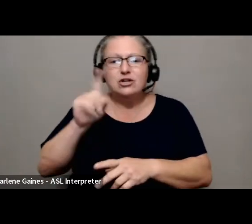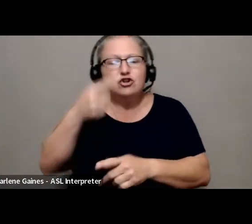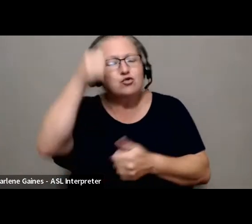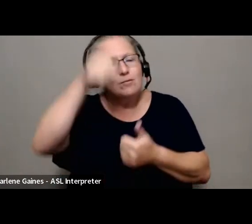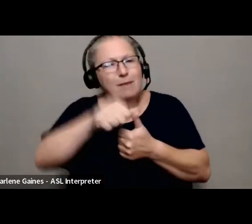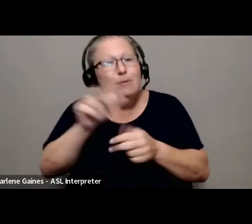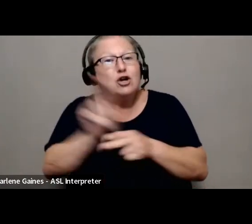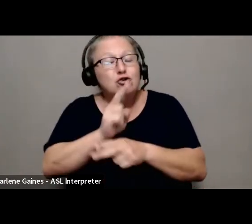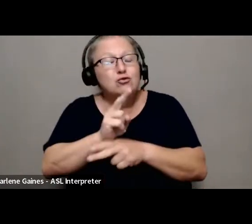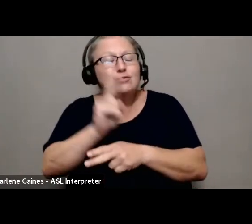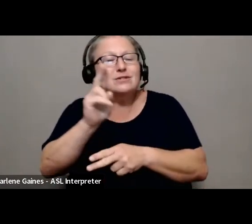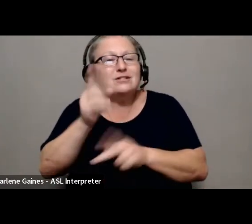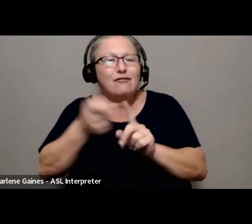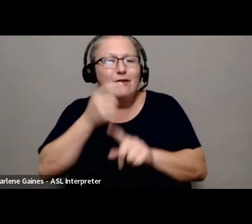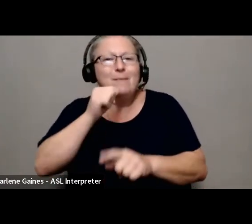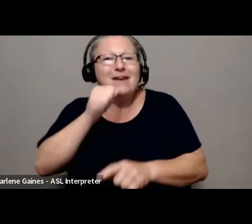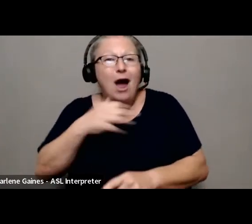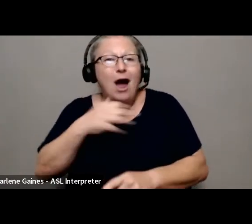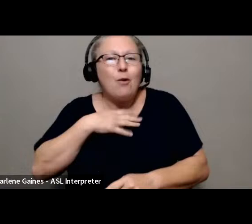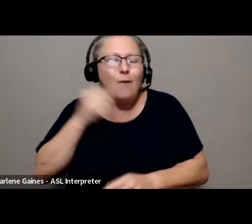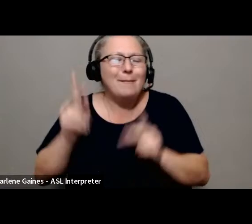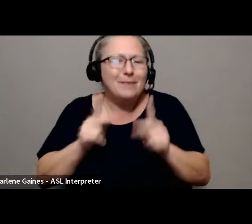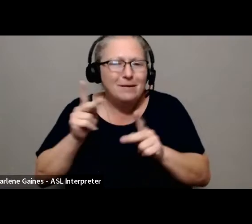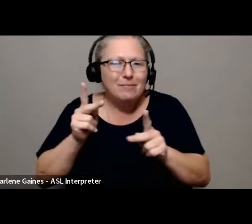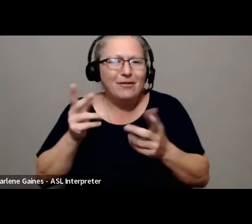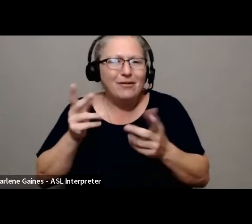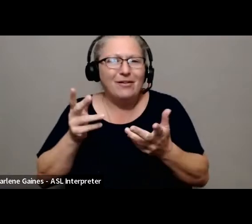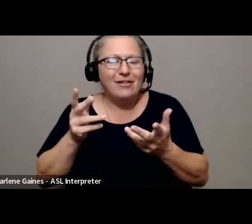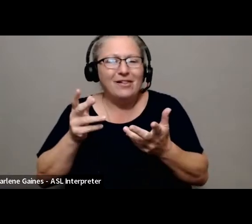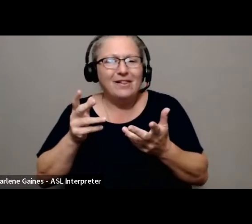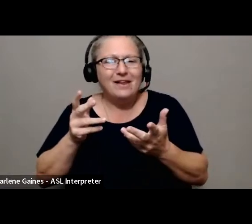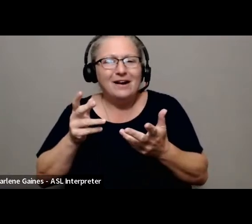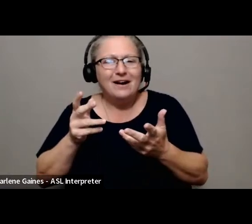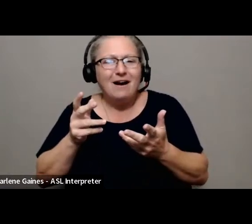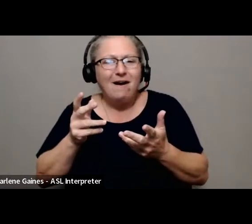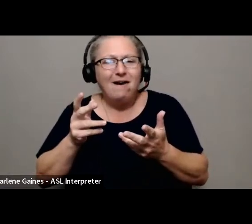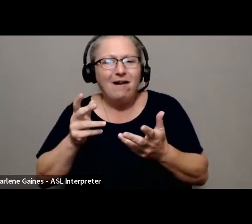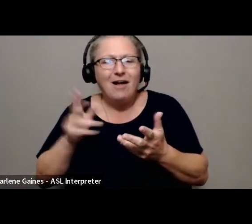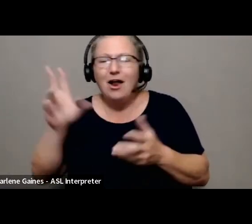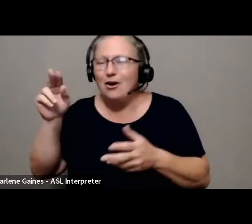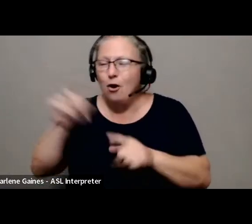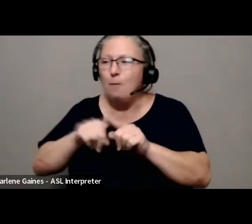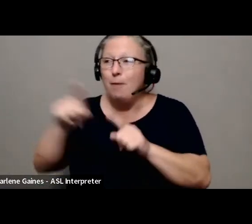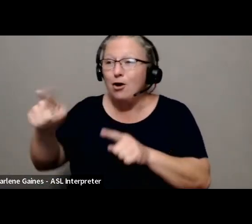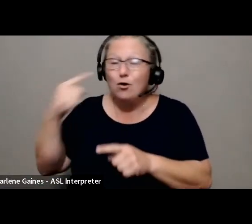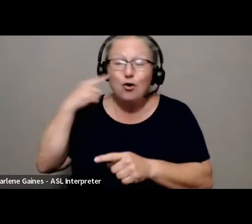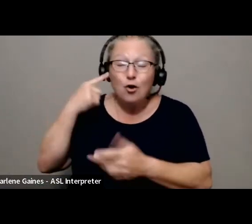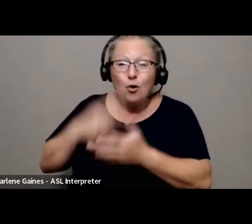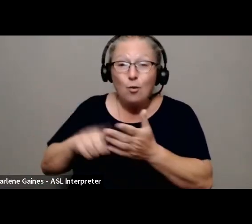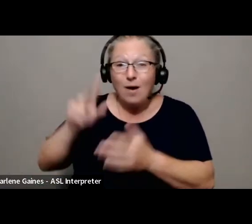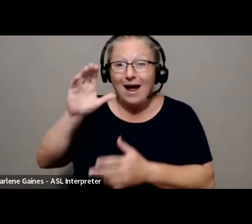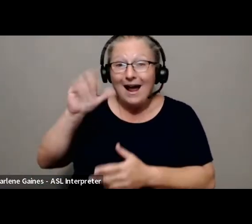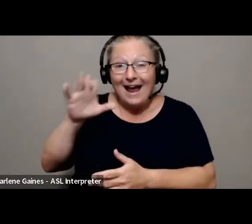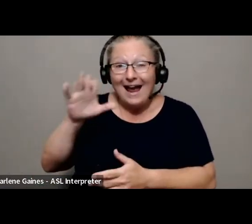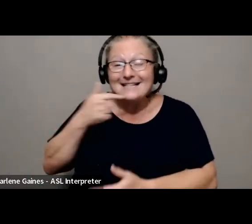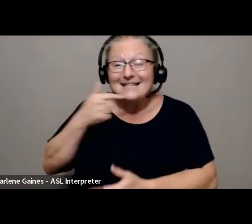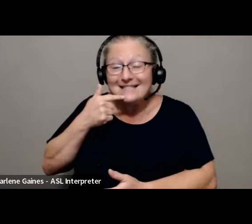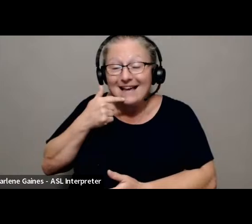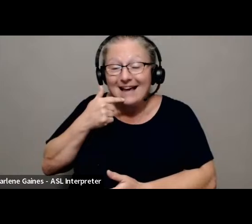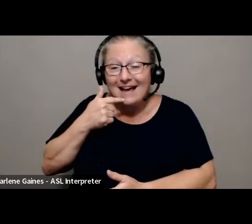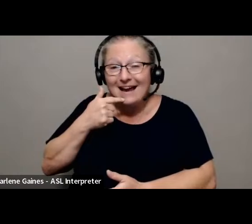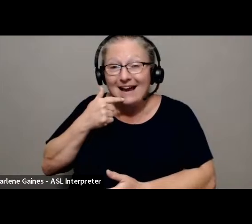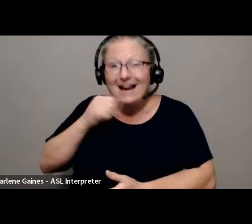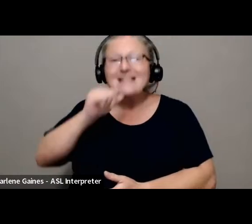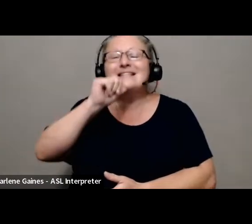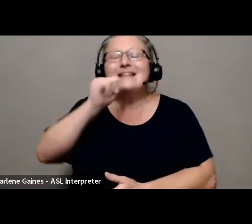it's used by non-white people. That was Absolutely. revealed. Did you, But no, again- but did you not hear what Candace was saying? That